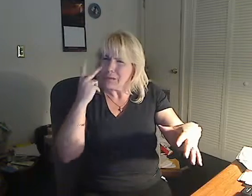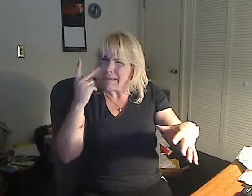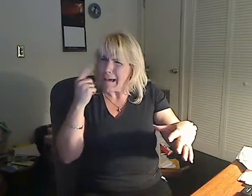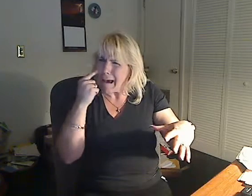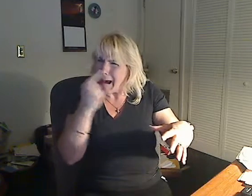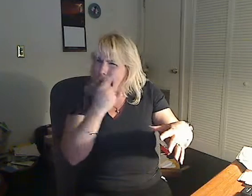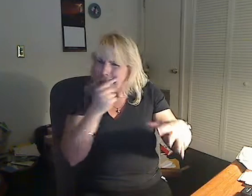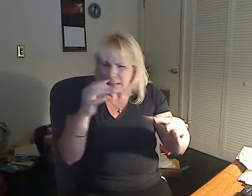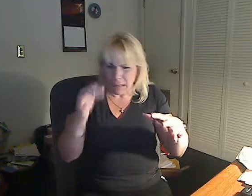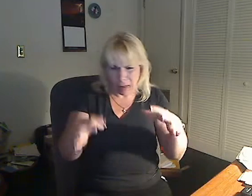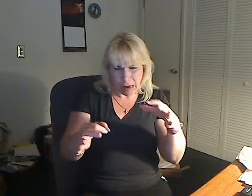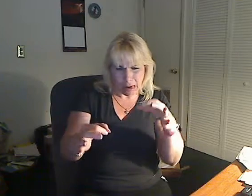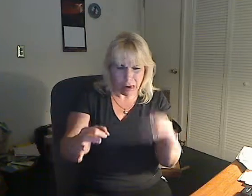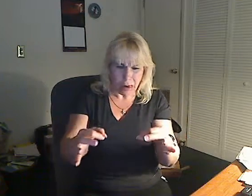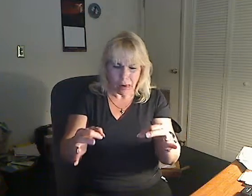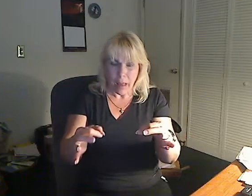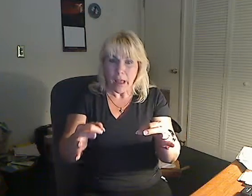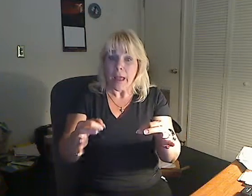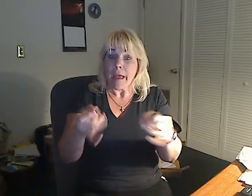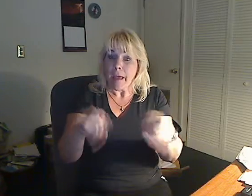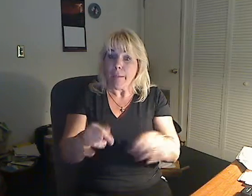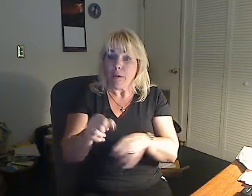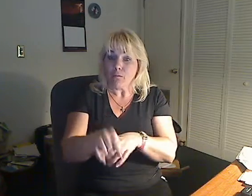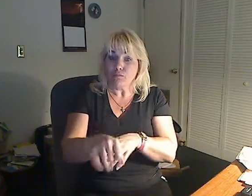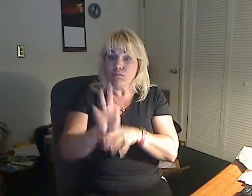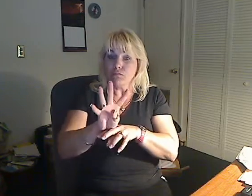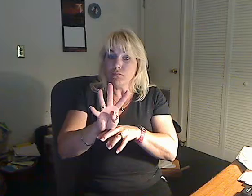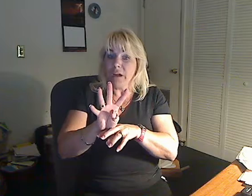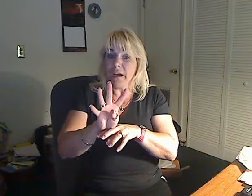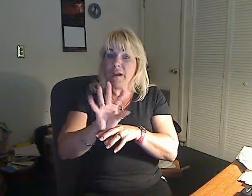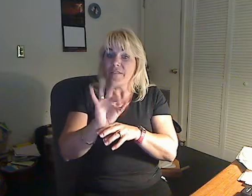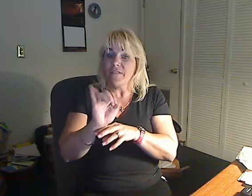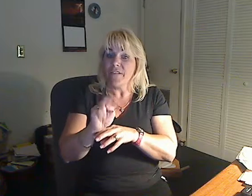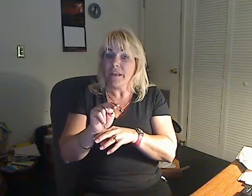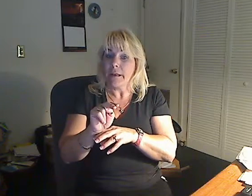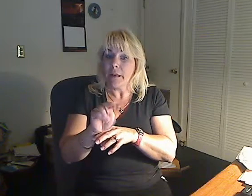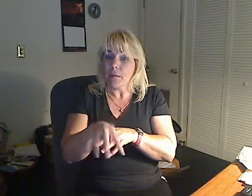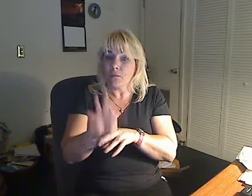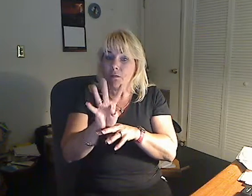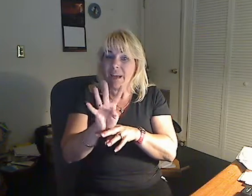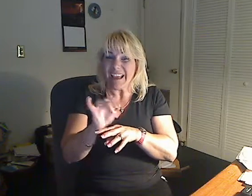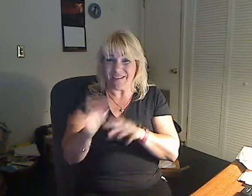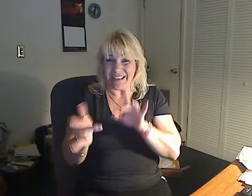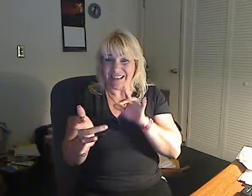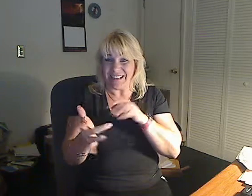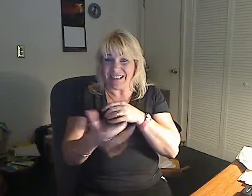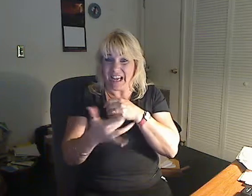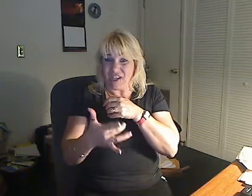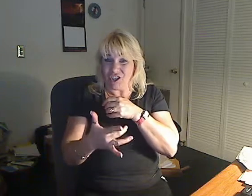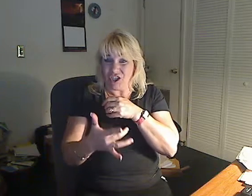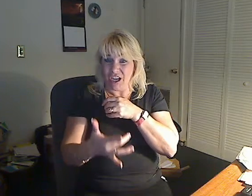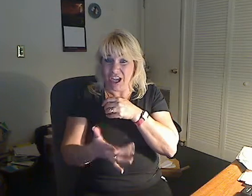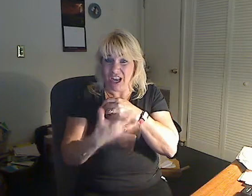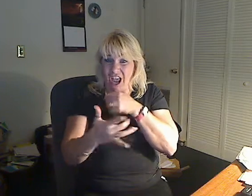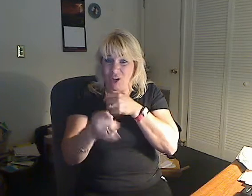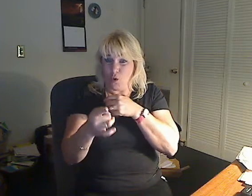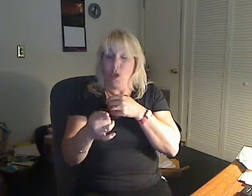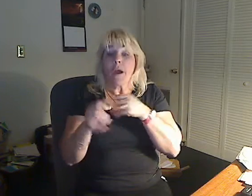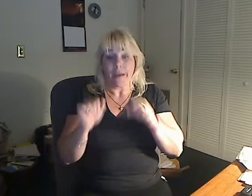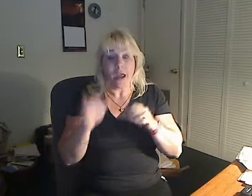that comes up on its back that has poison in it. And if it even barely touches you, it can send you into shock. So we actually